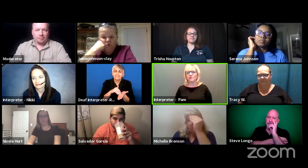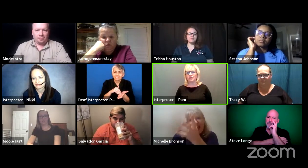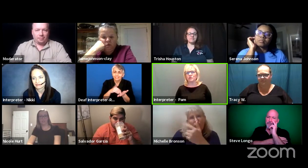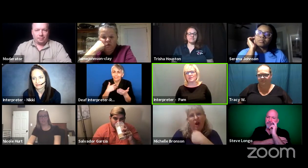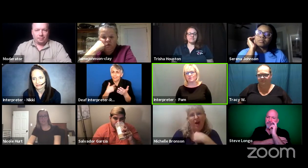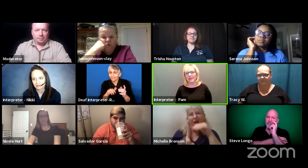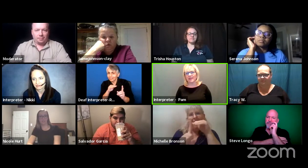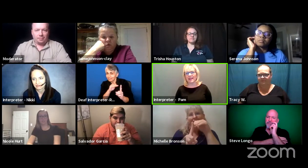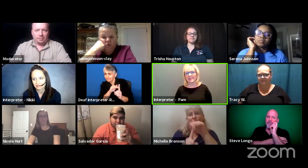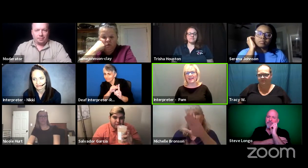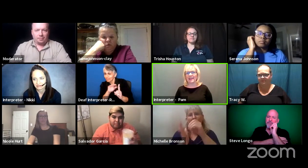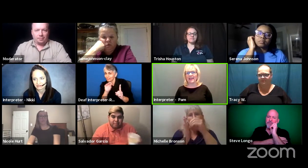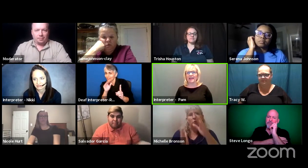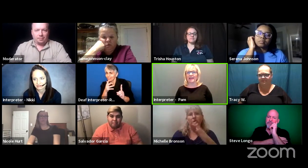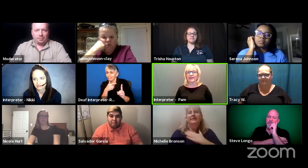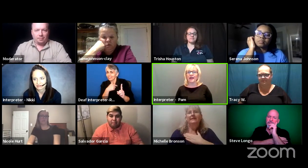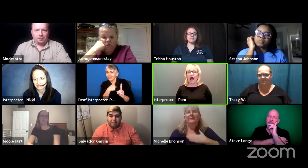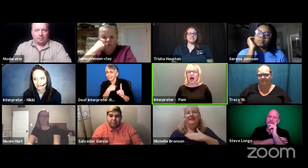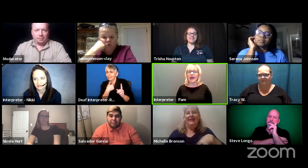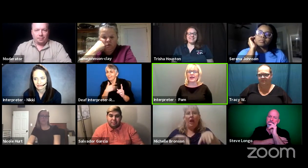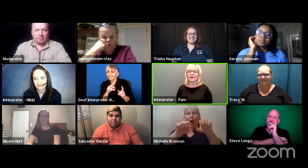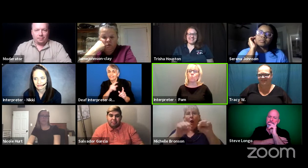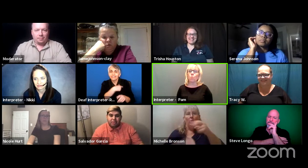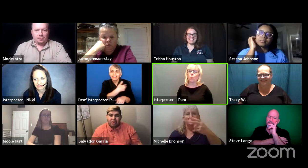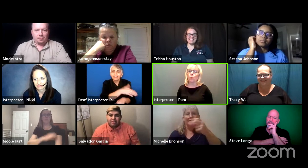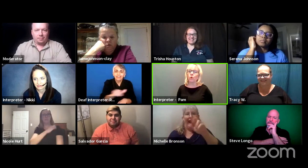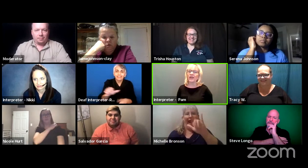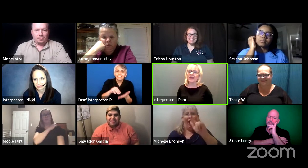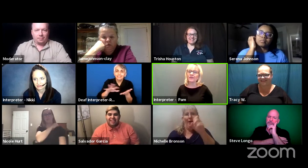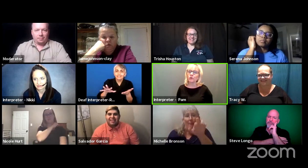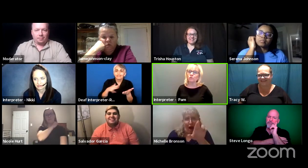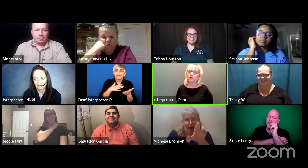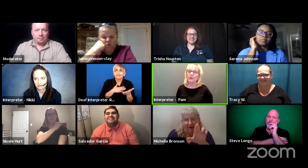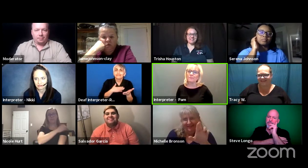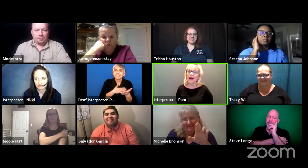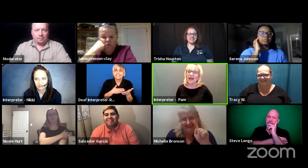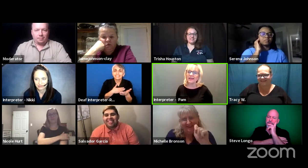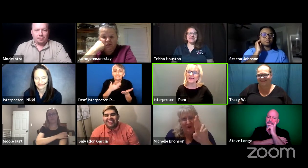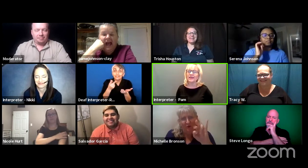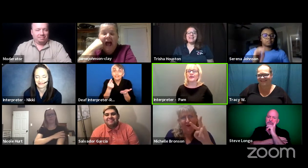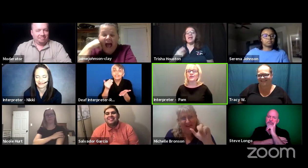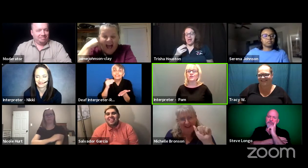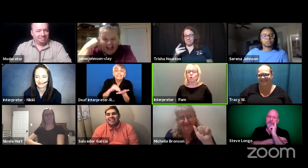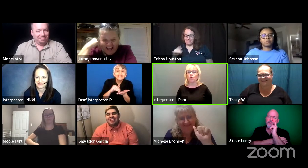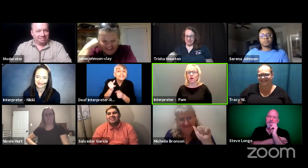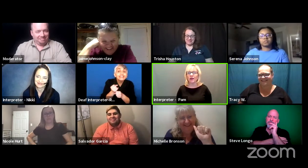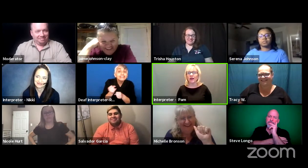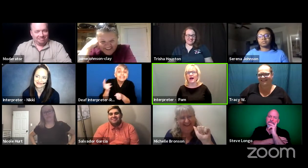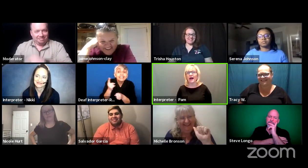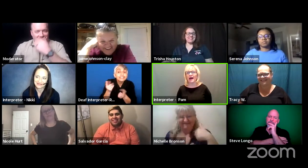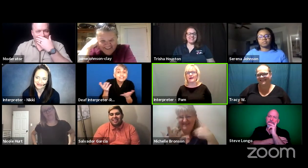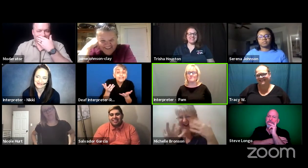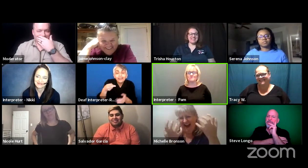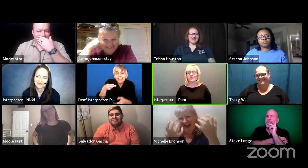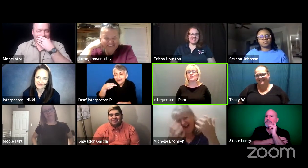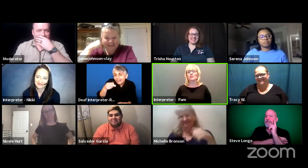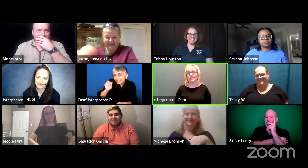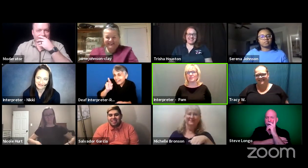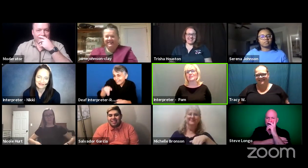to do something like that again, and I would like for you to remind your students